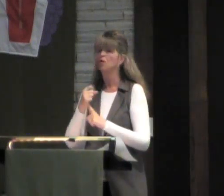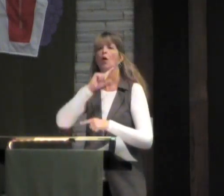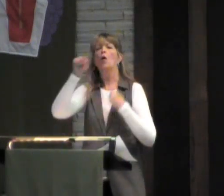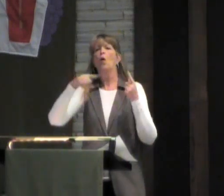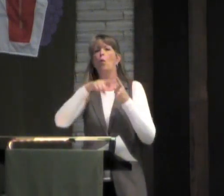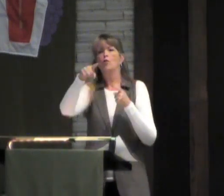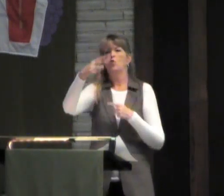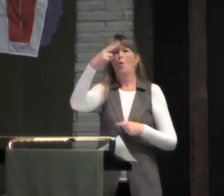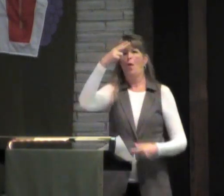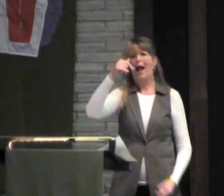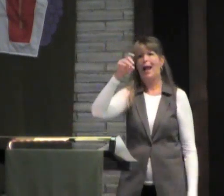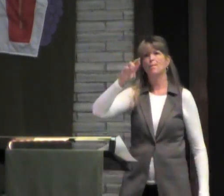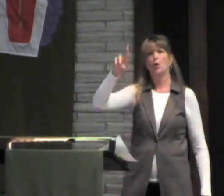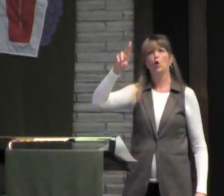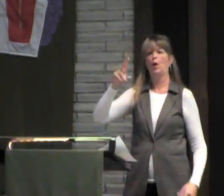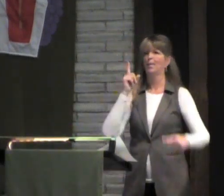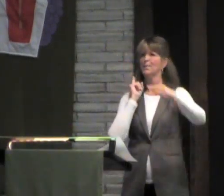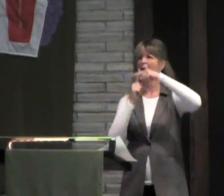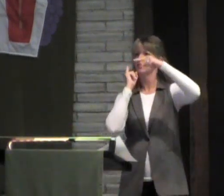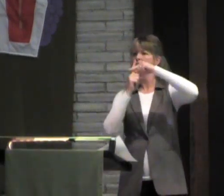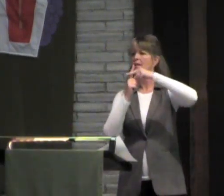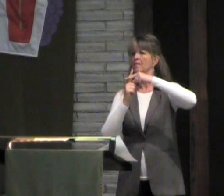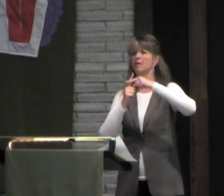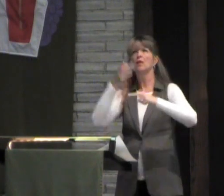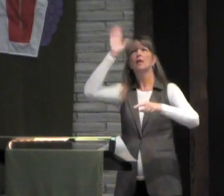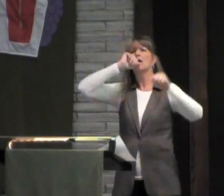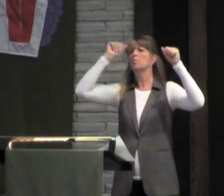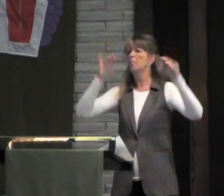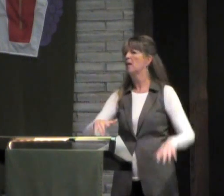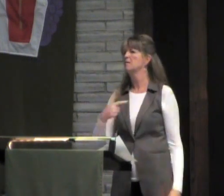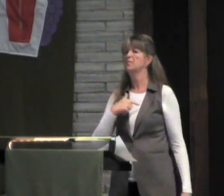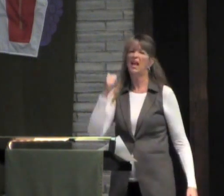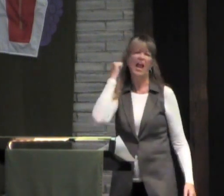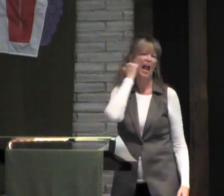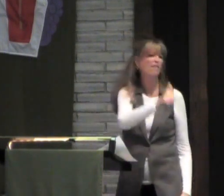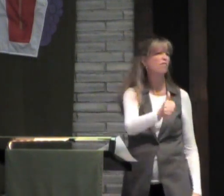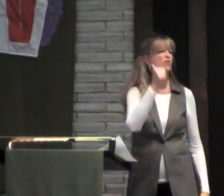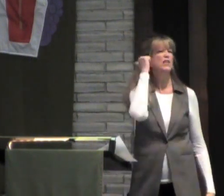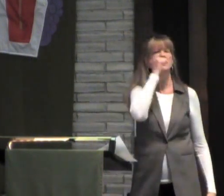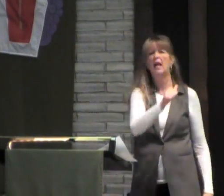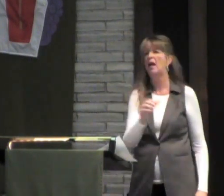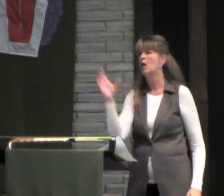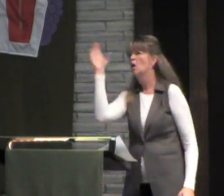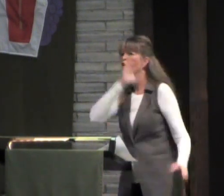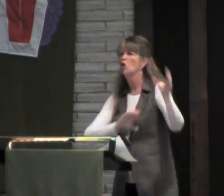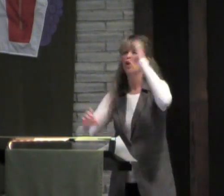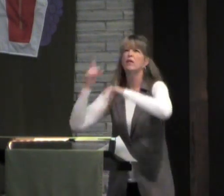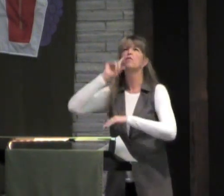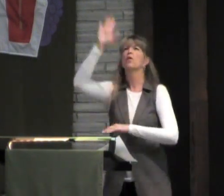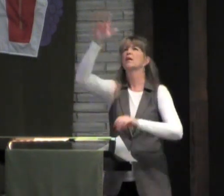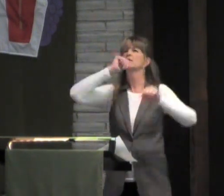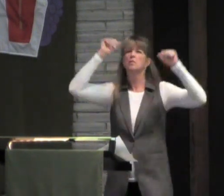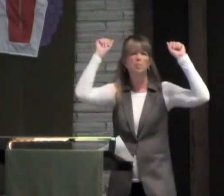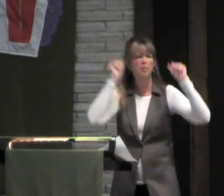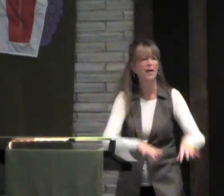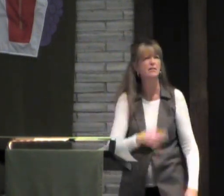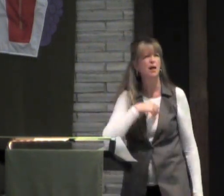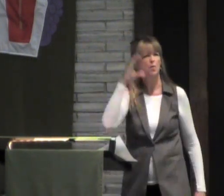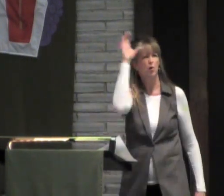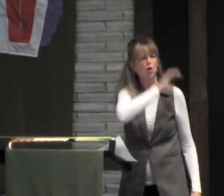negative situations. When you're hyper-positive, you think, oh, God blesses me every single day, and you look for his